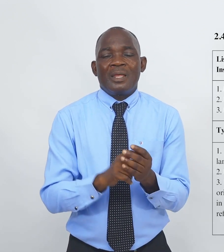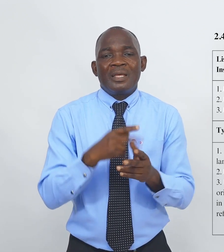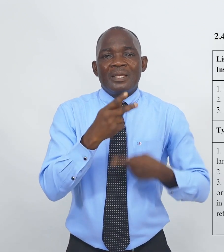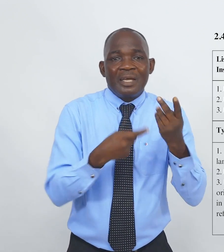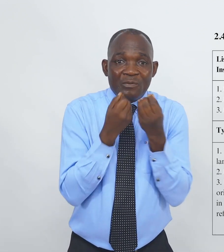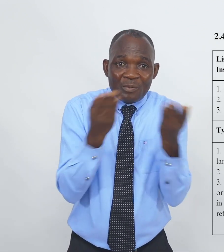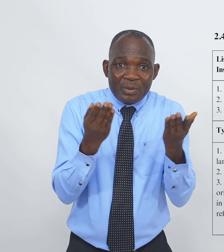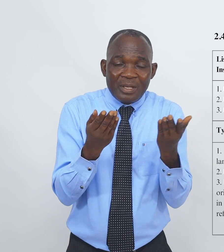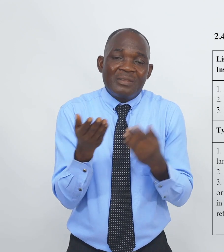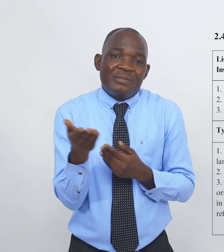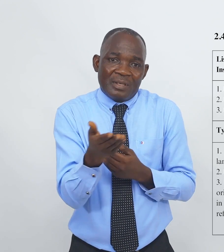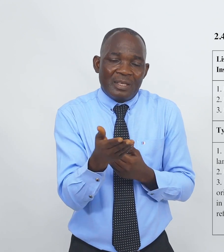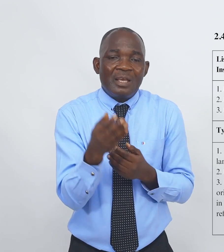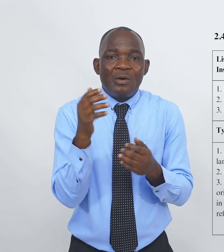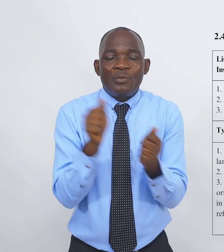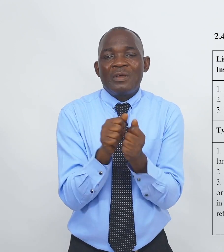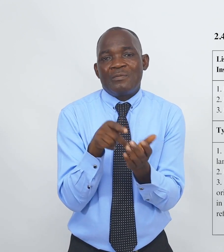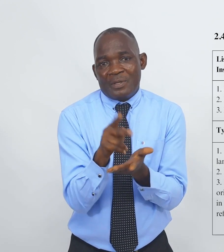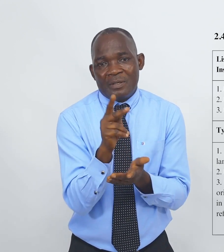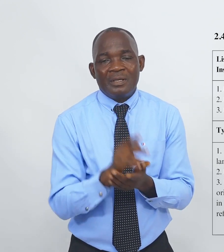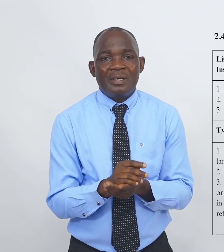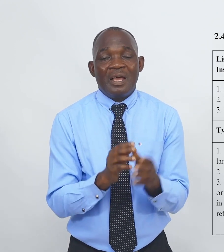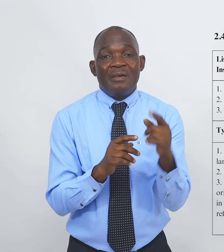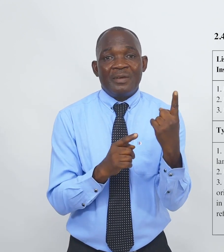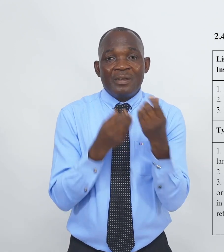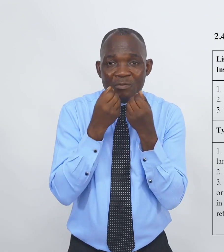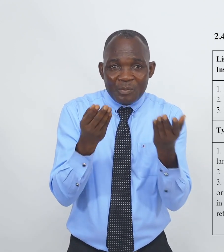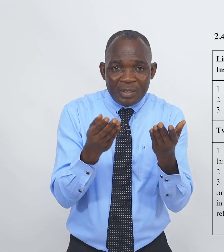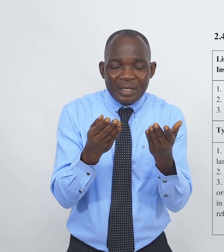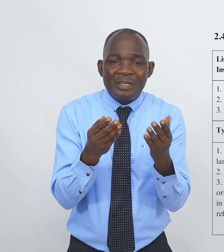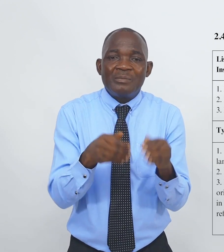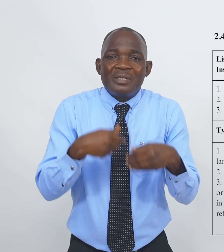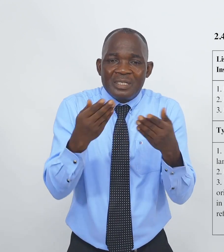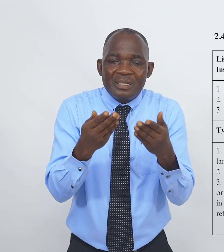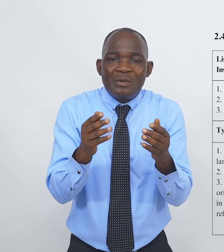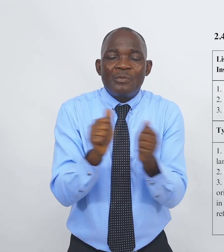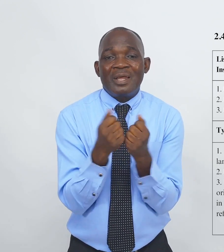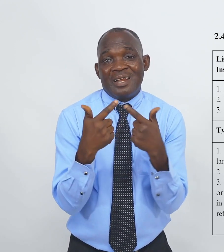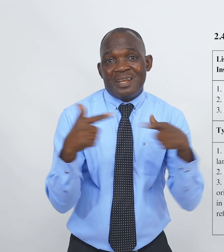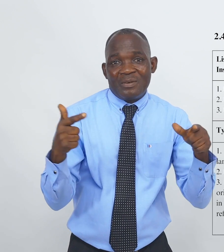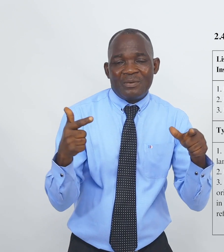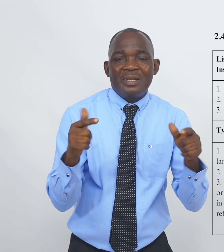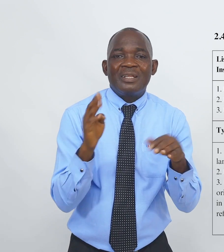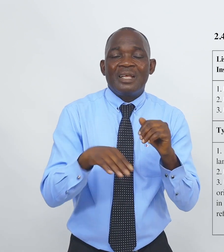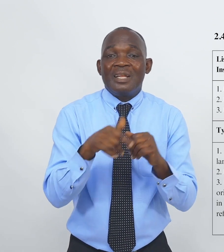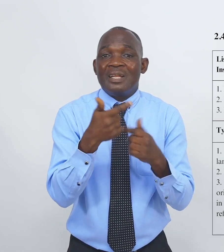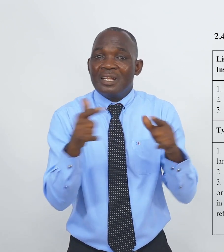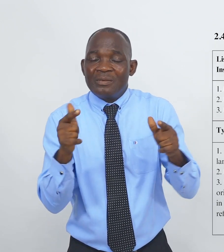information accessible at a fee. 1. Information to be provided in a language other than the language in which the information